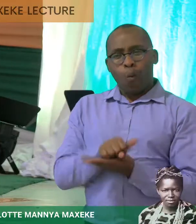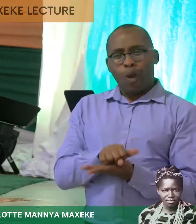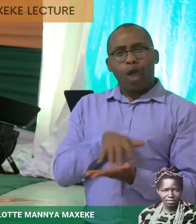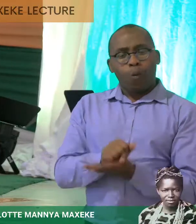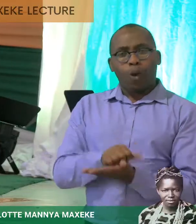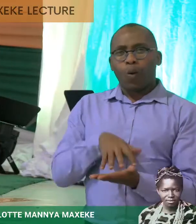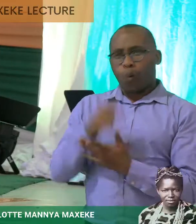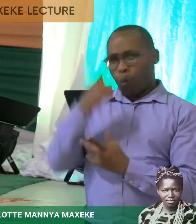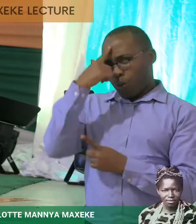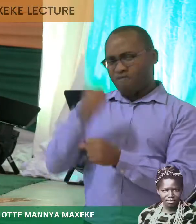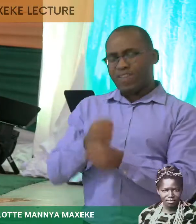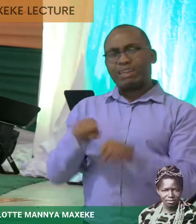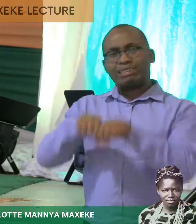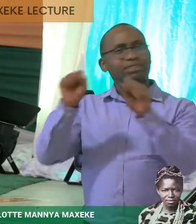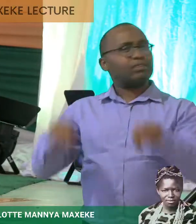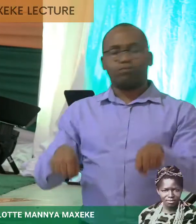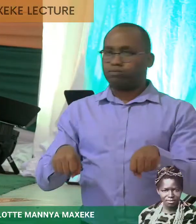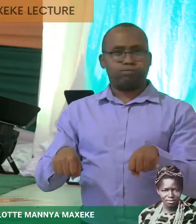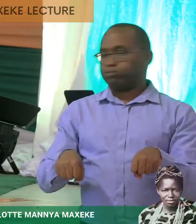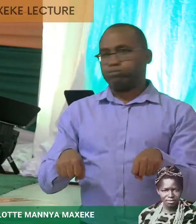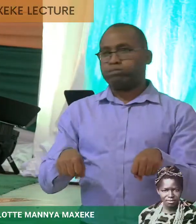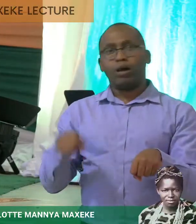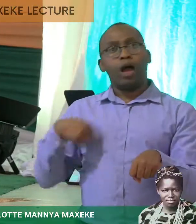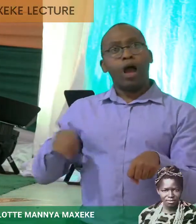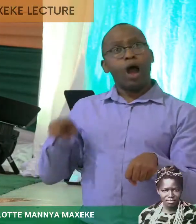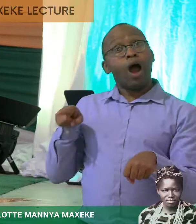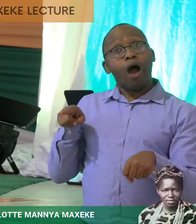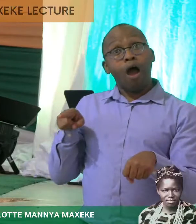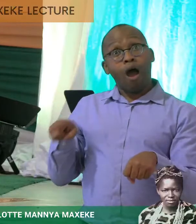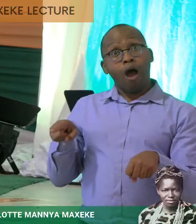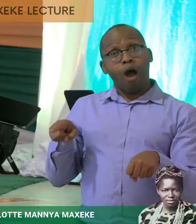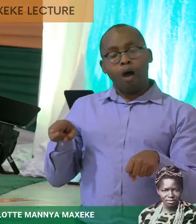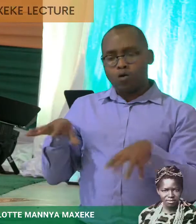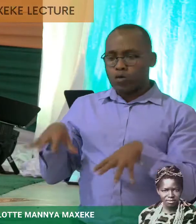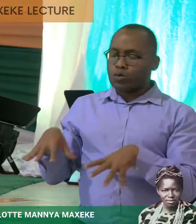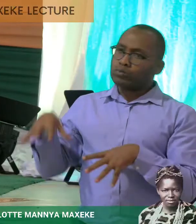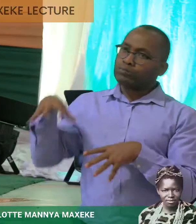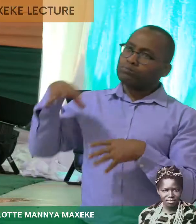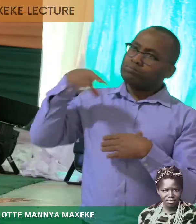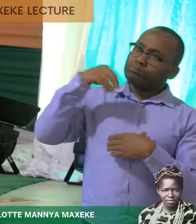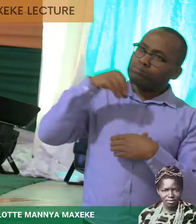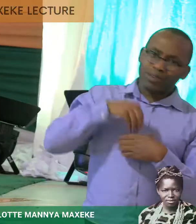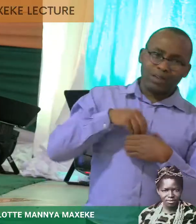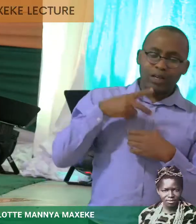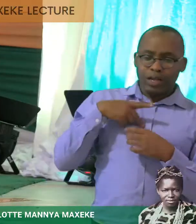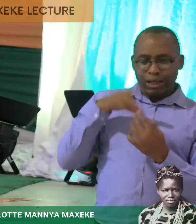ontangandini. Wayala wayichila imfundiso eyityhefu